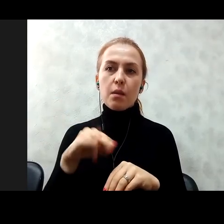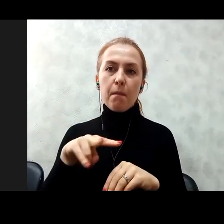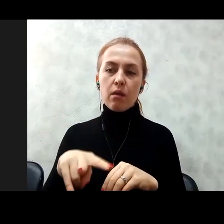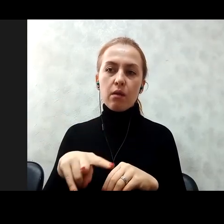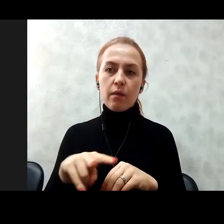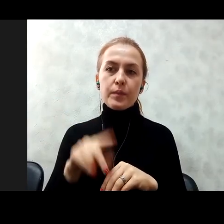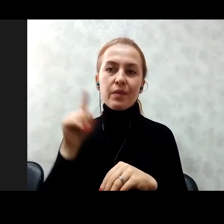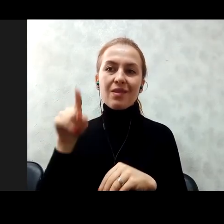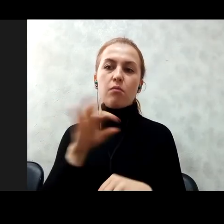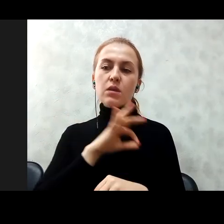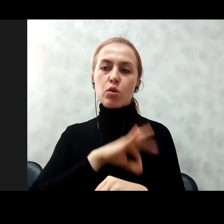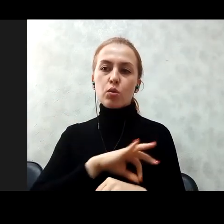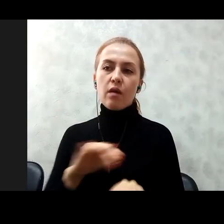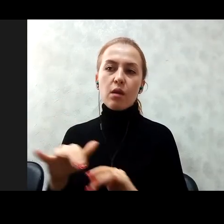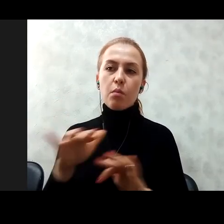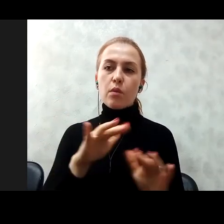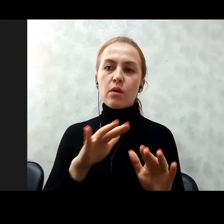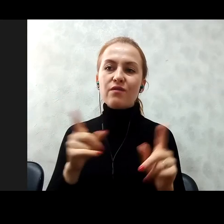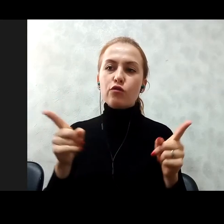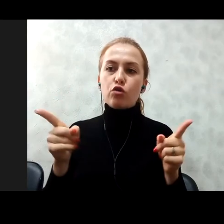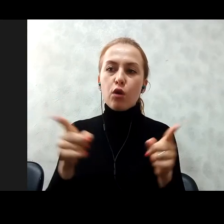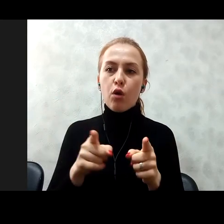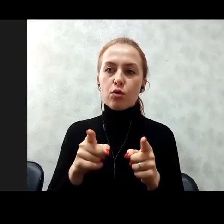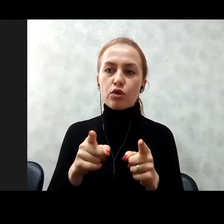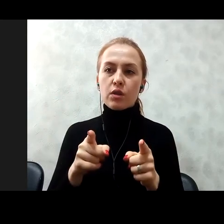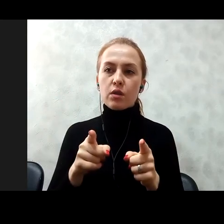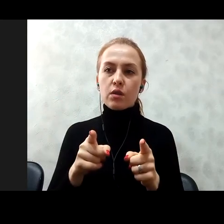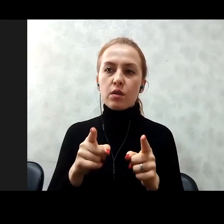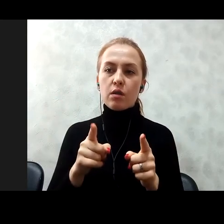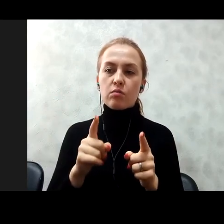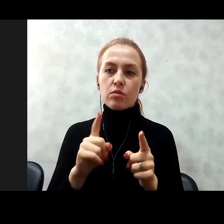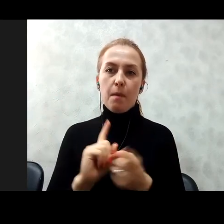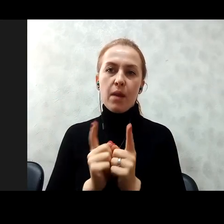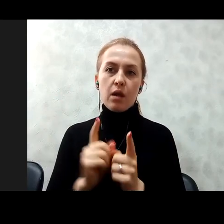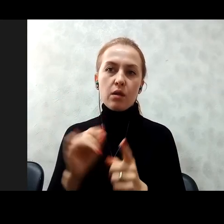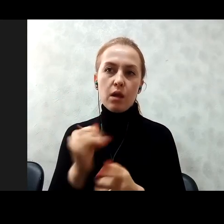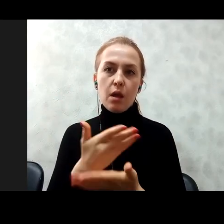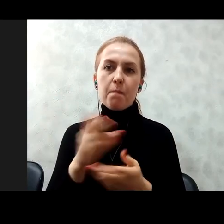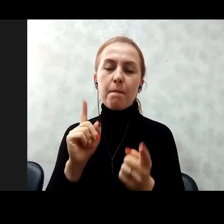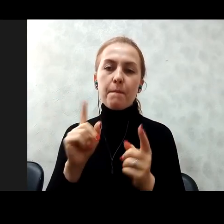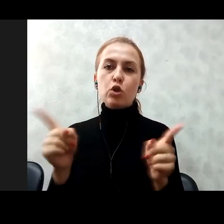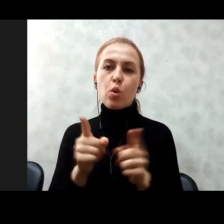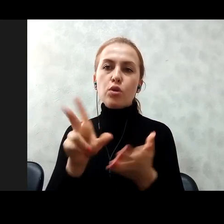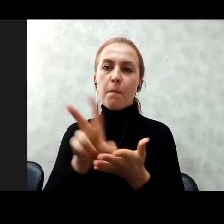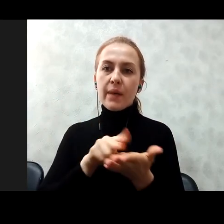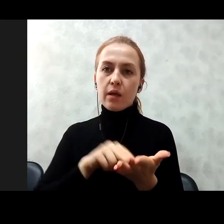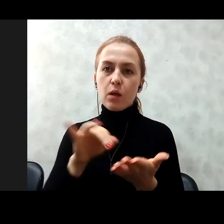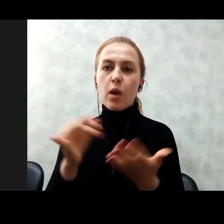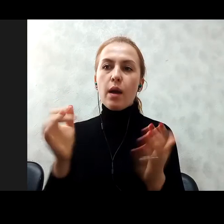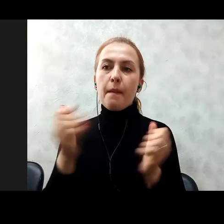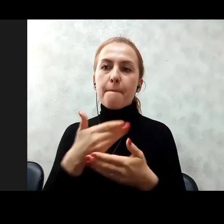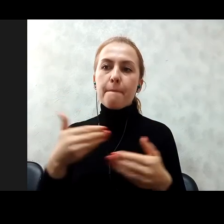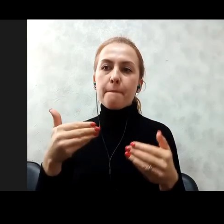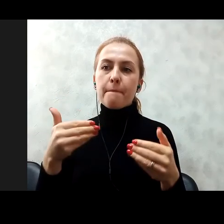DEAR can be provided according to the simplified or expedited procedure.